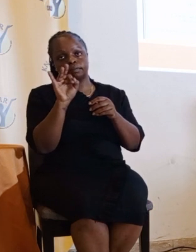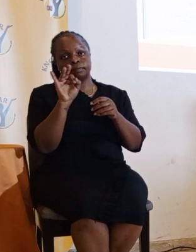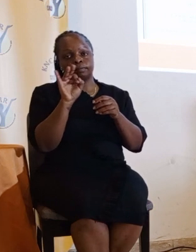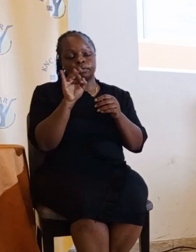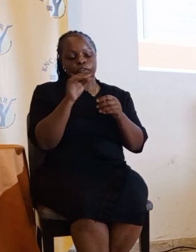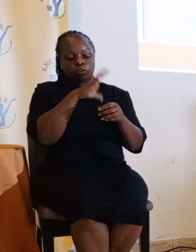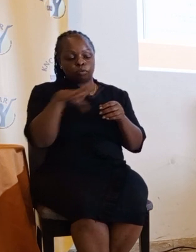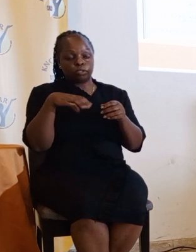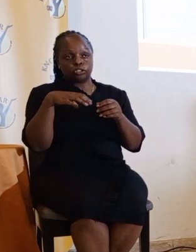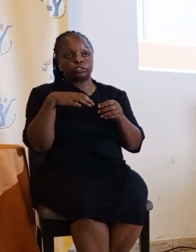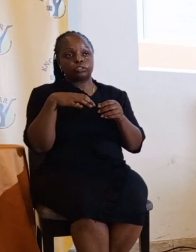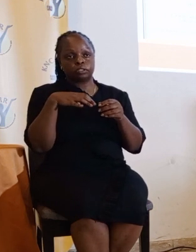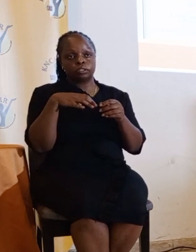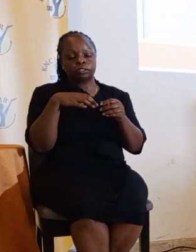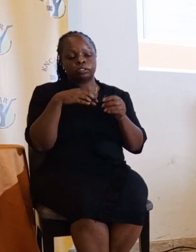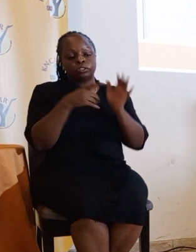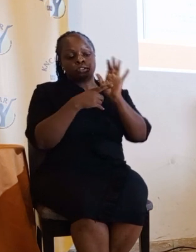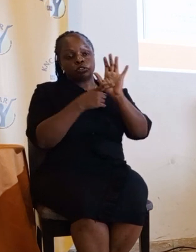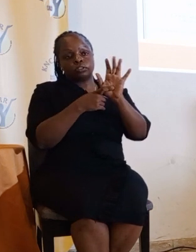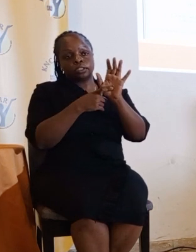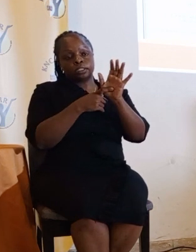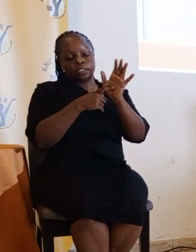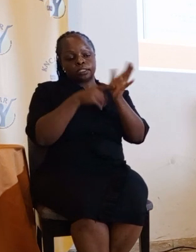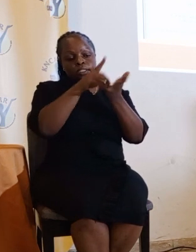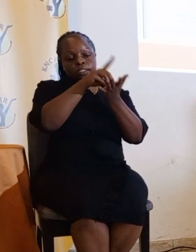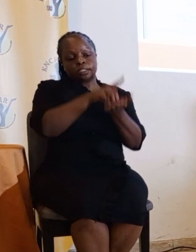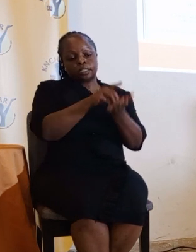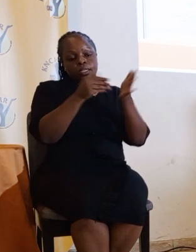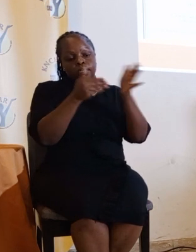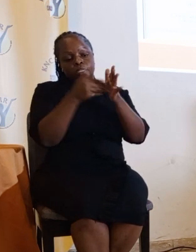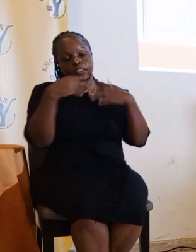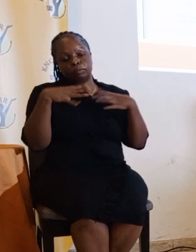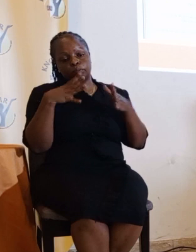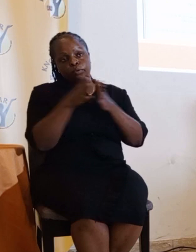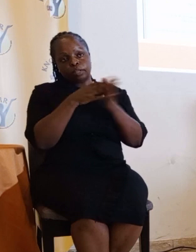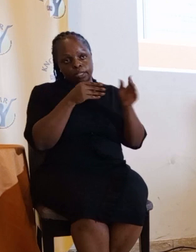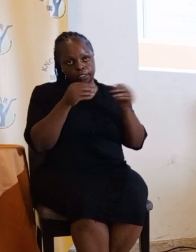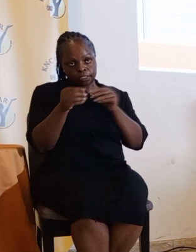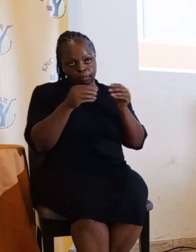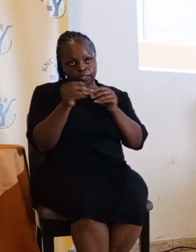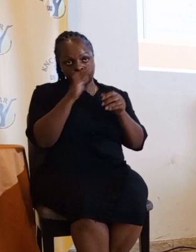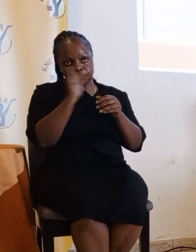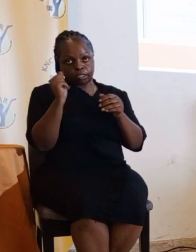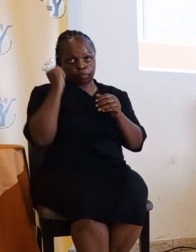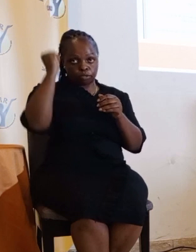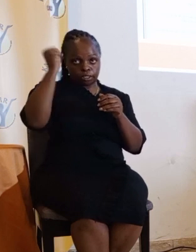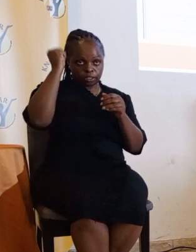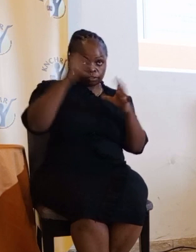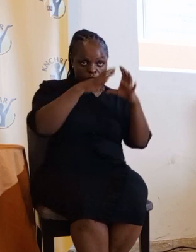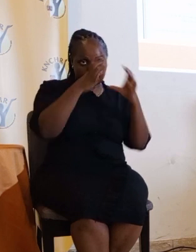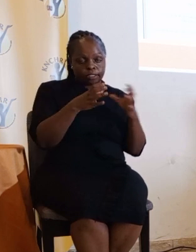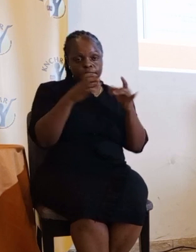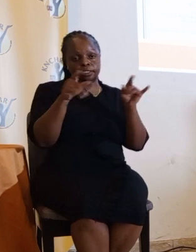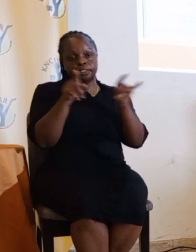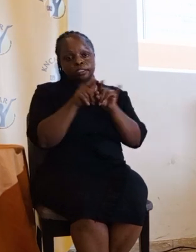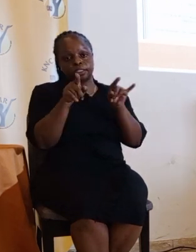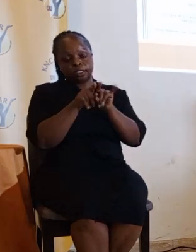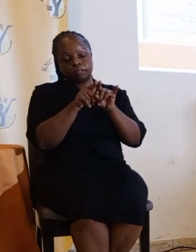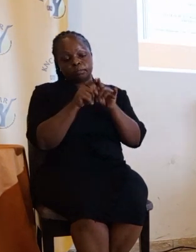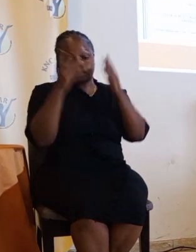The Commission decries the discrimination against persons with disabilities by political parties and